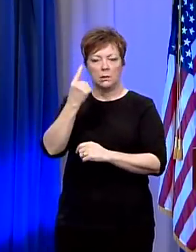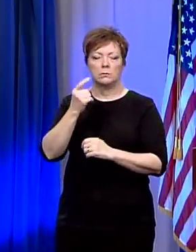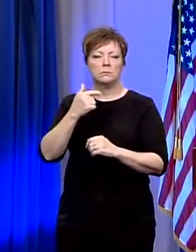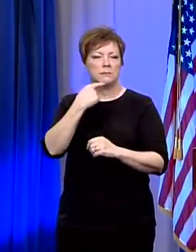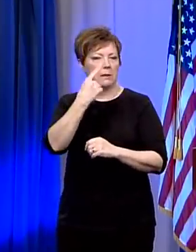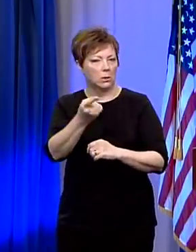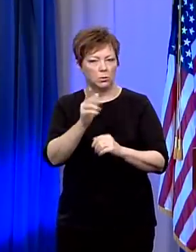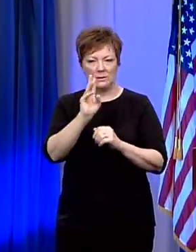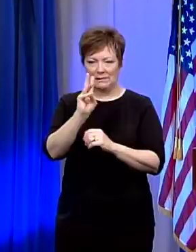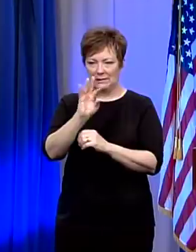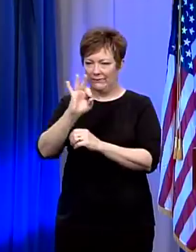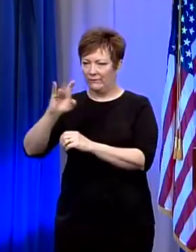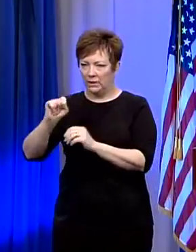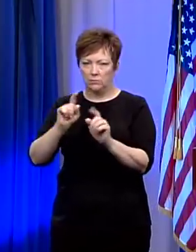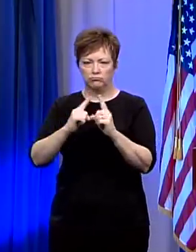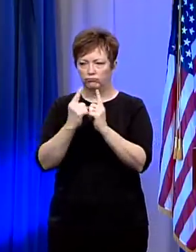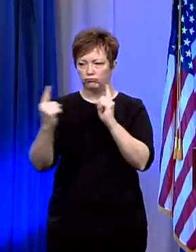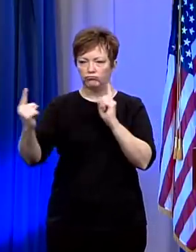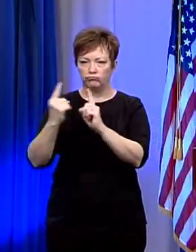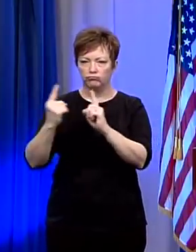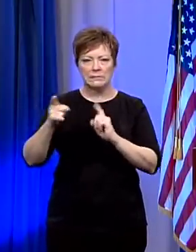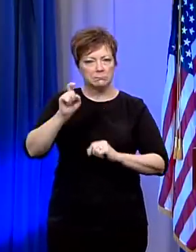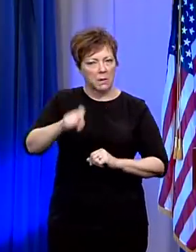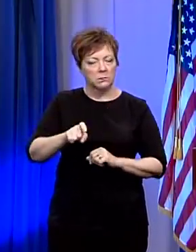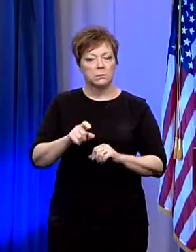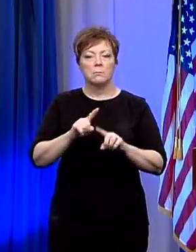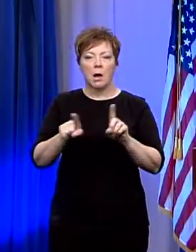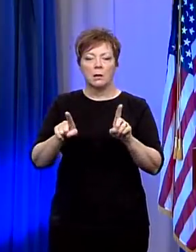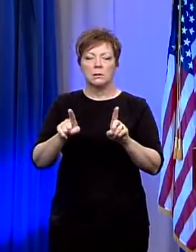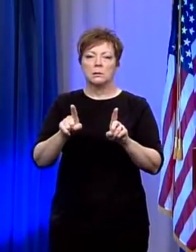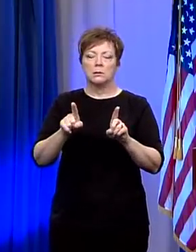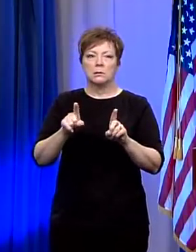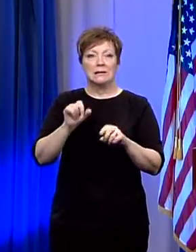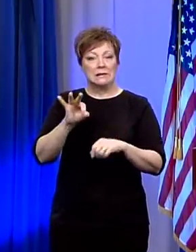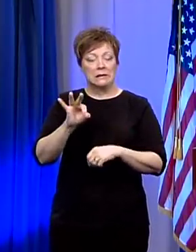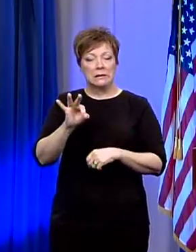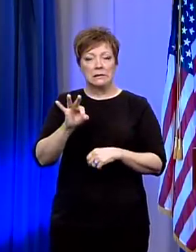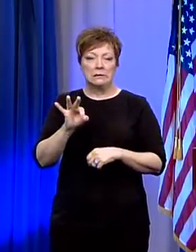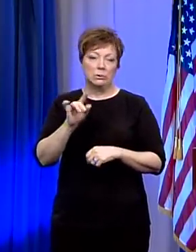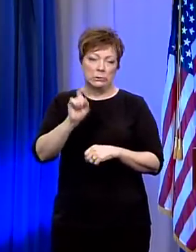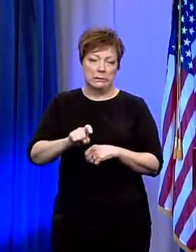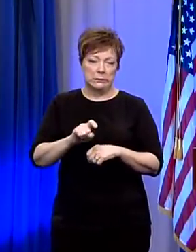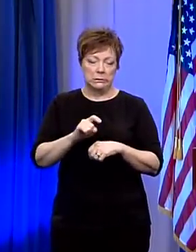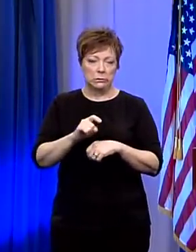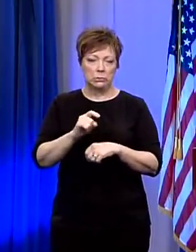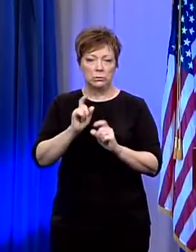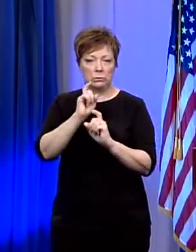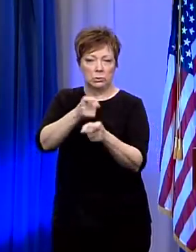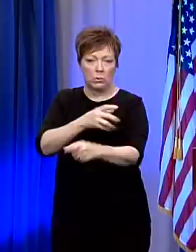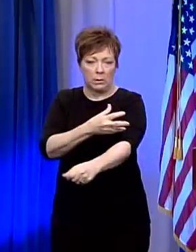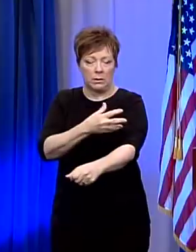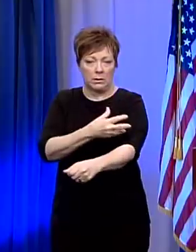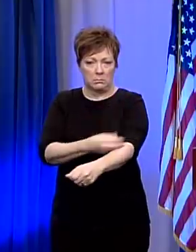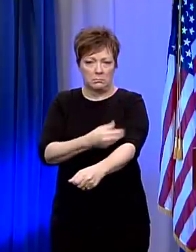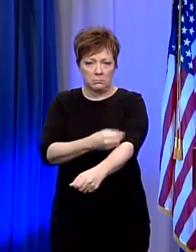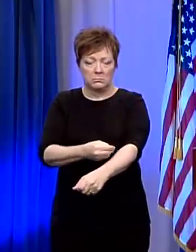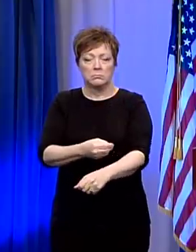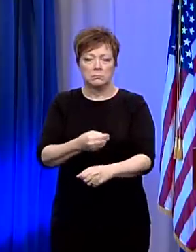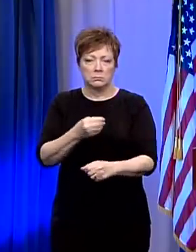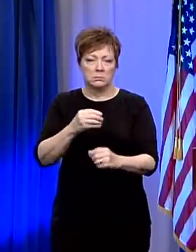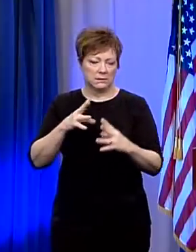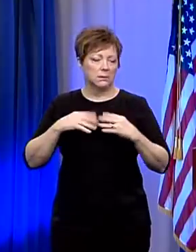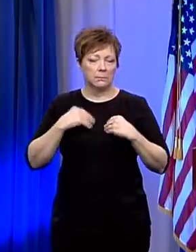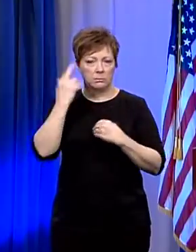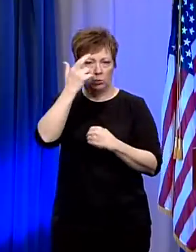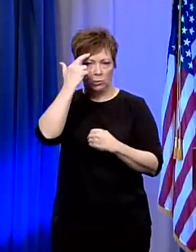are extremely important and need to be implemented, I would say that blood donation would be an acceptable reason to be out and do that. And I